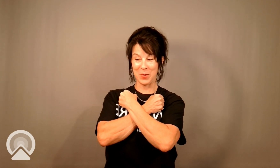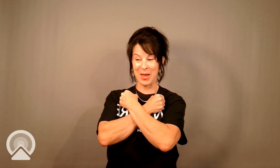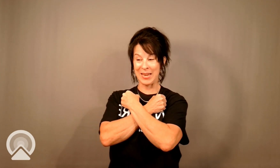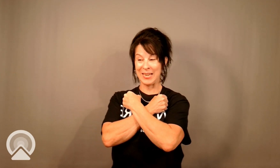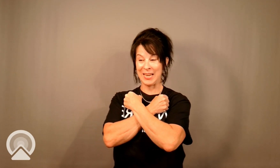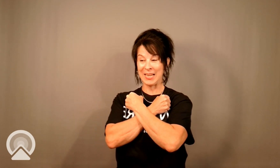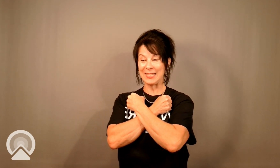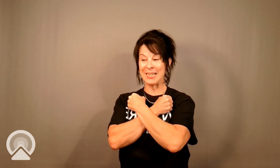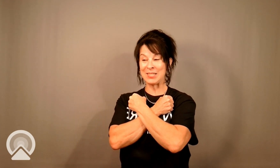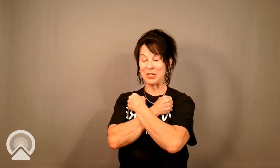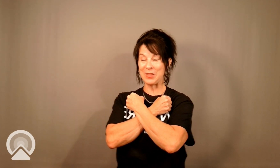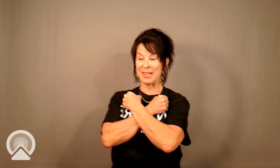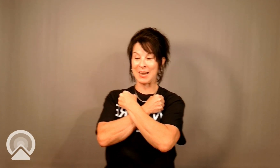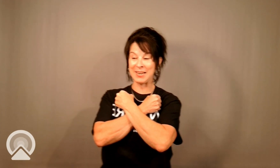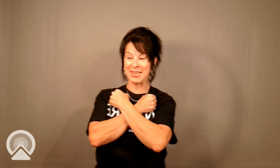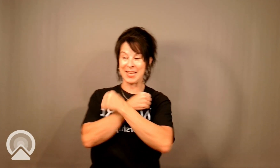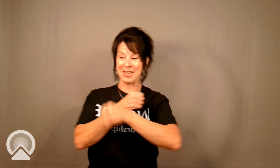Okay, let's do that line again.